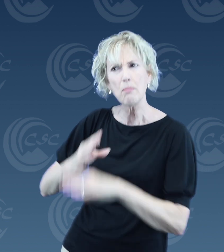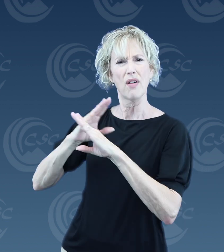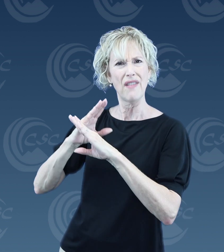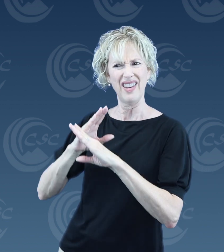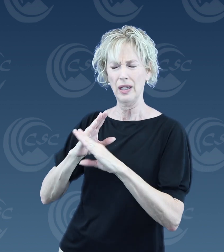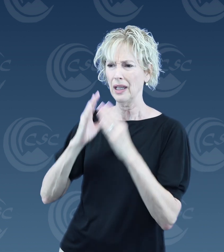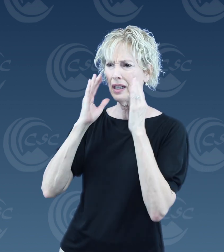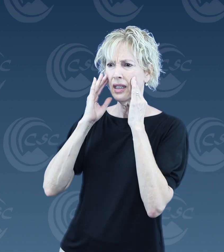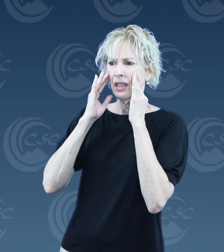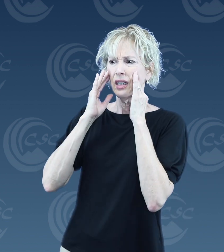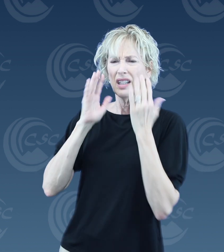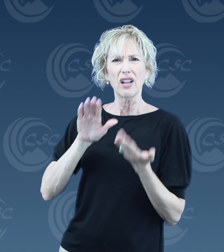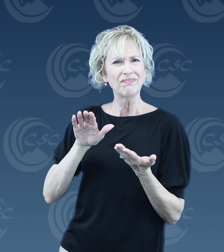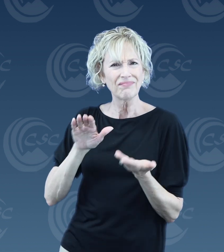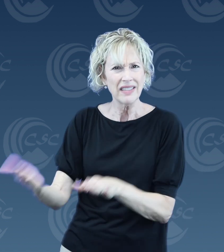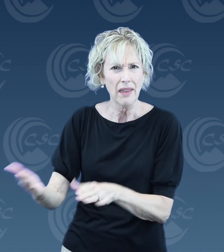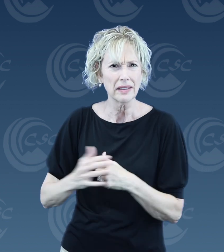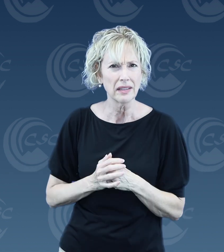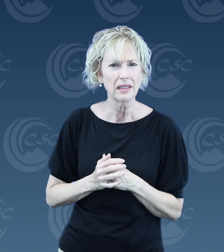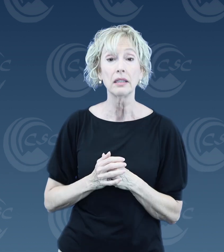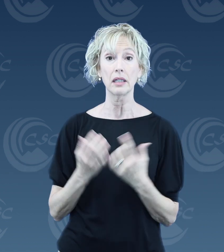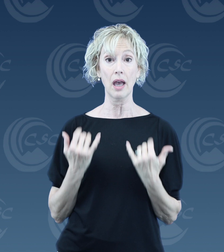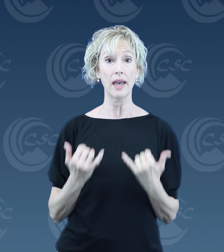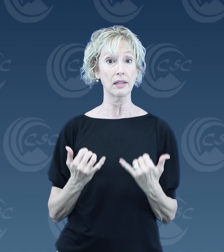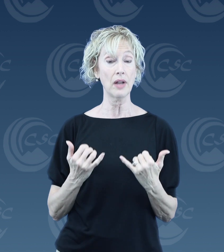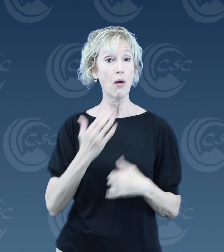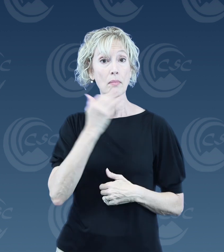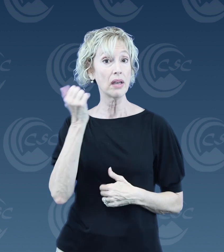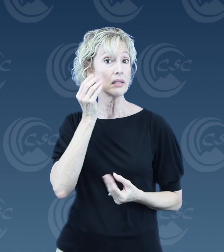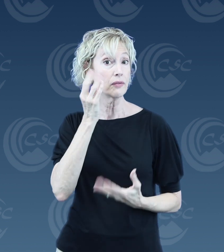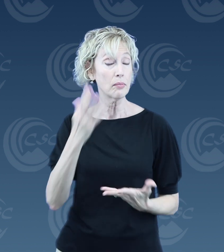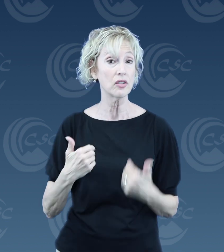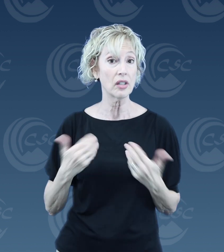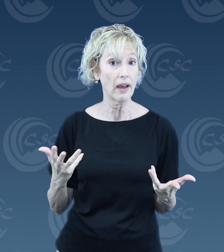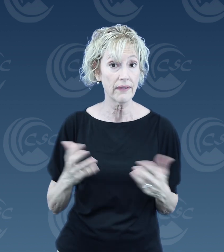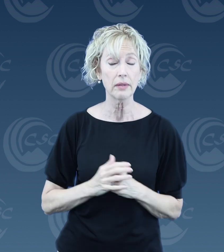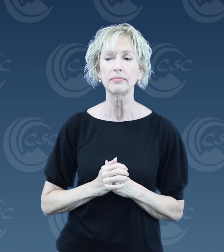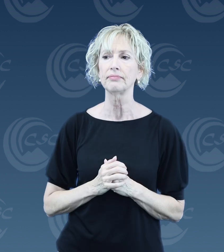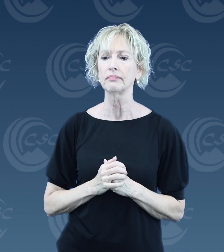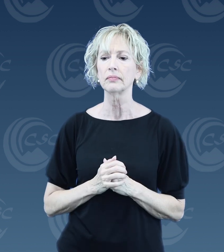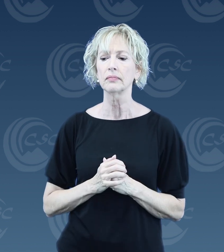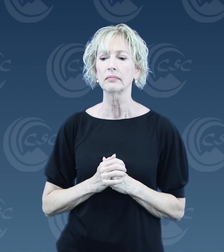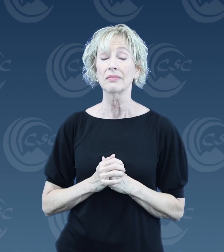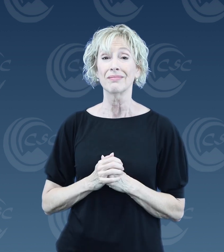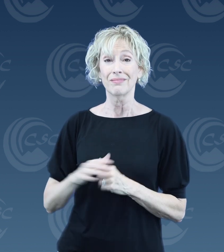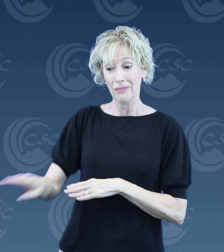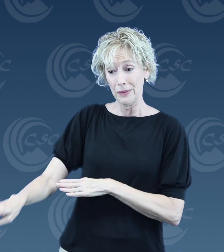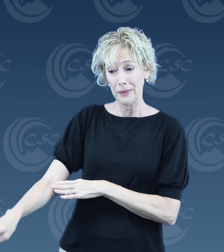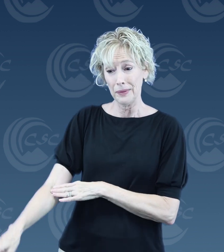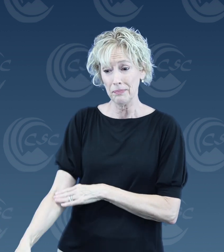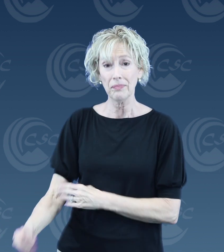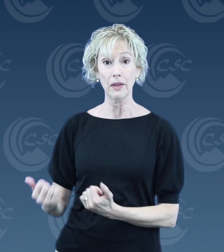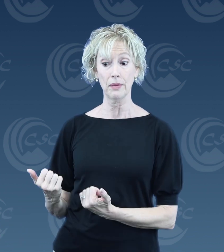such loss of life to the best of our ability. As of now, the best information we have is that in those hours